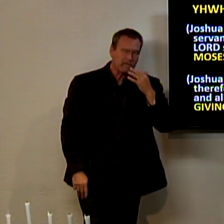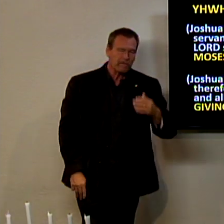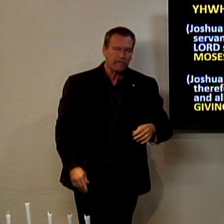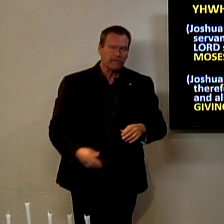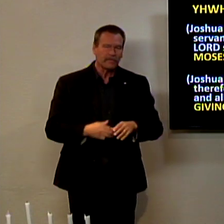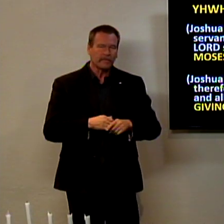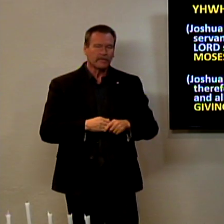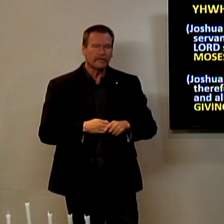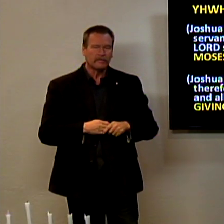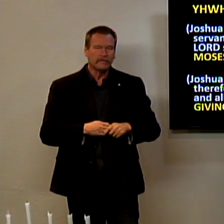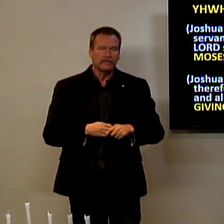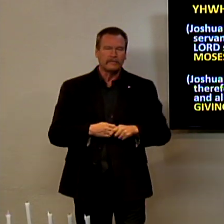servant, had died.